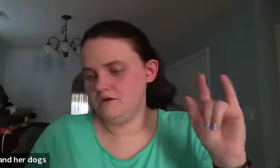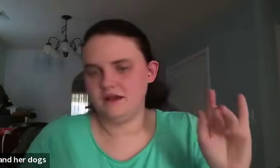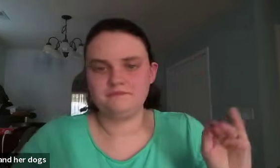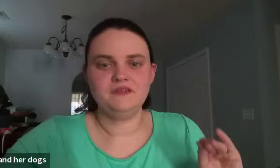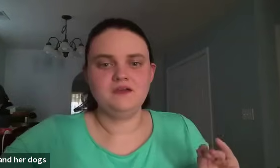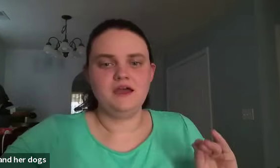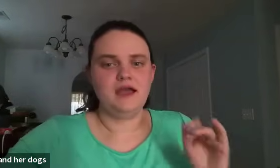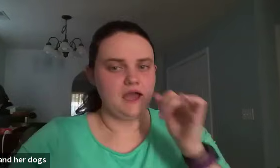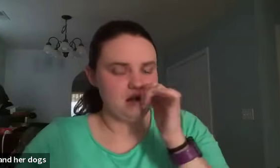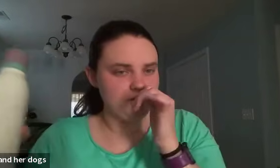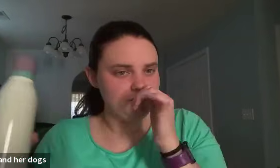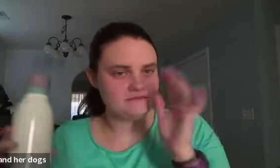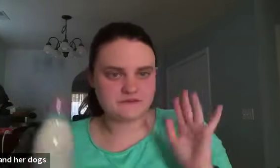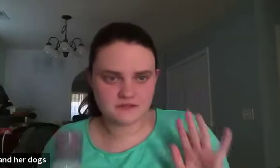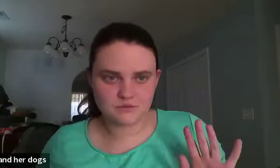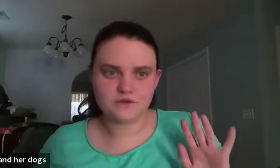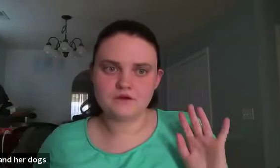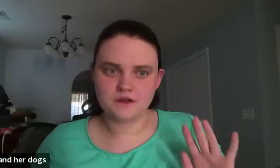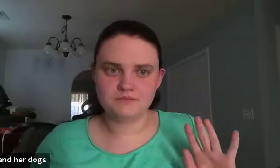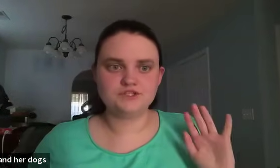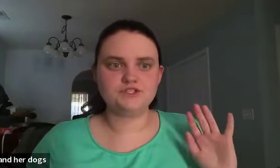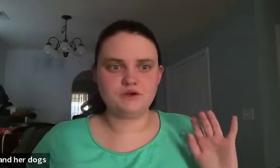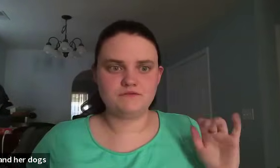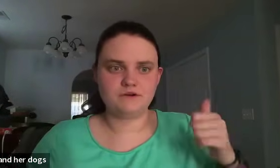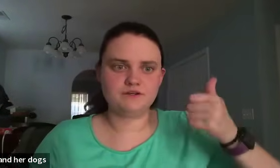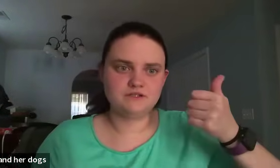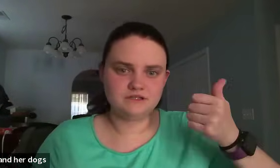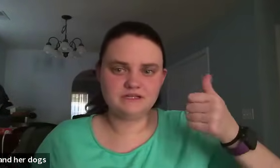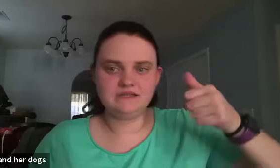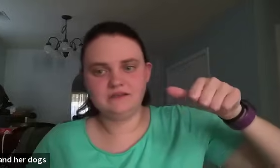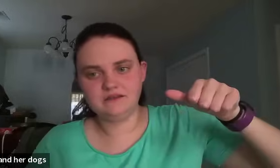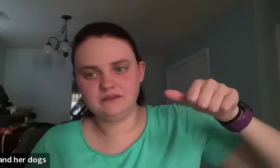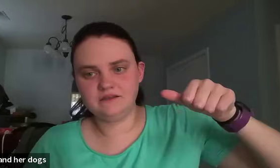Okay. How are we feeling with our numbers so far? Good.